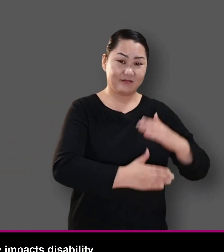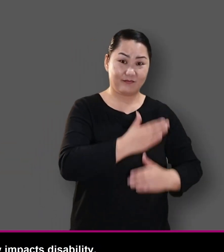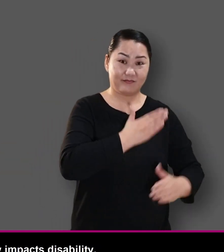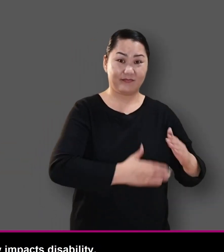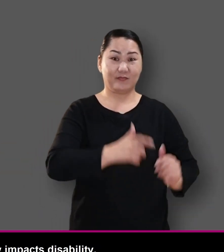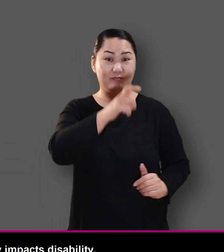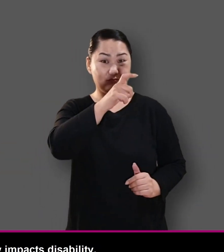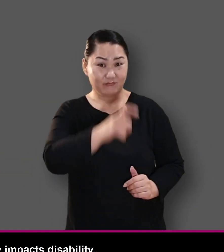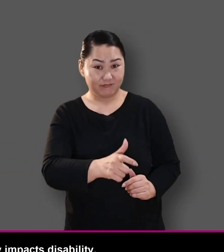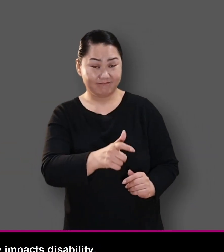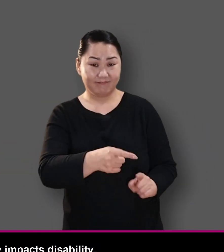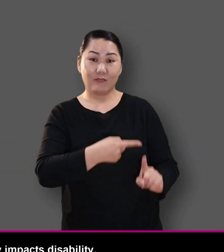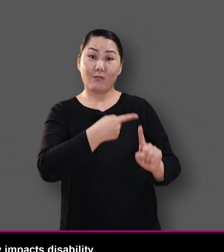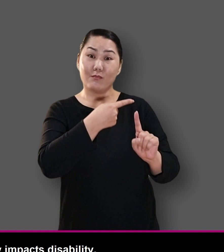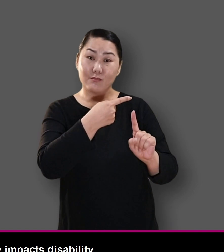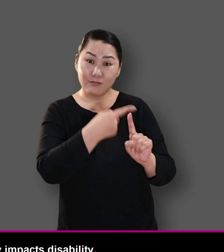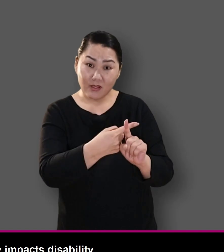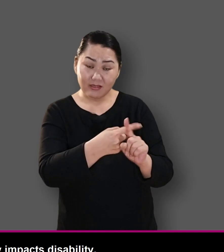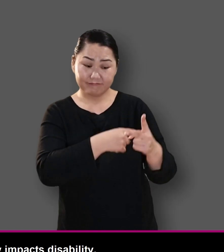While poverty impacts disability,